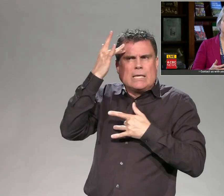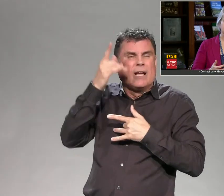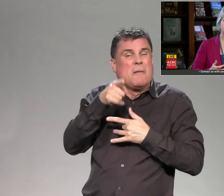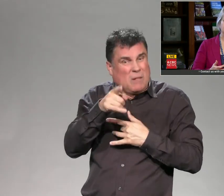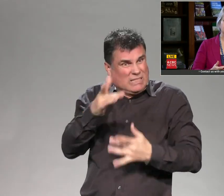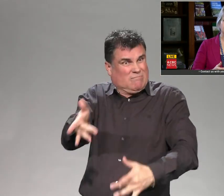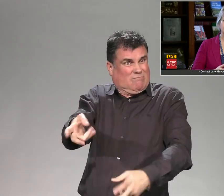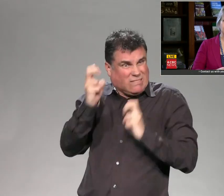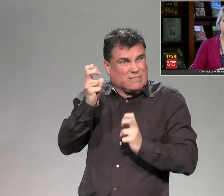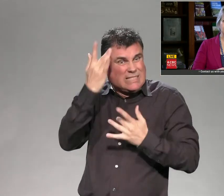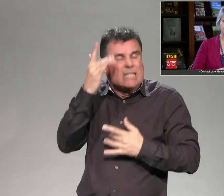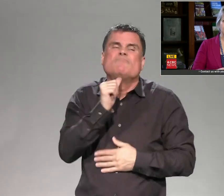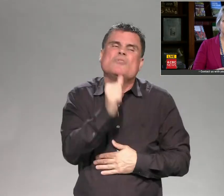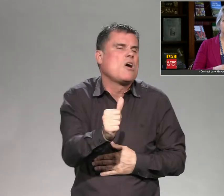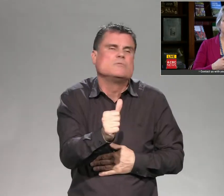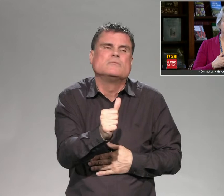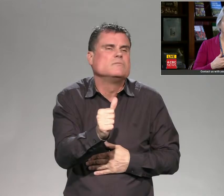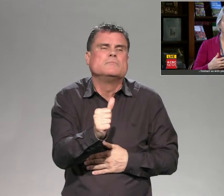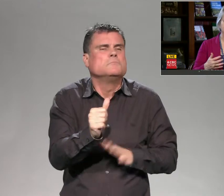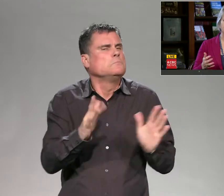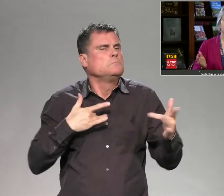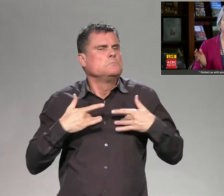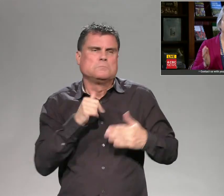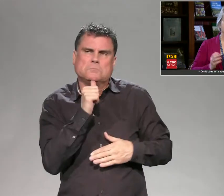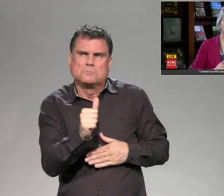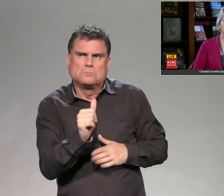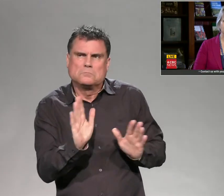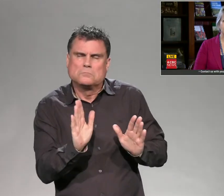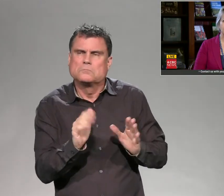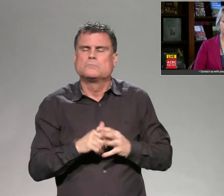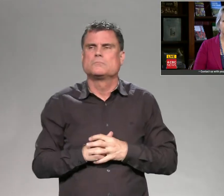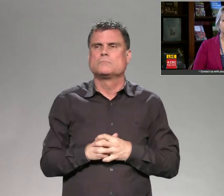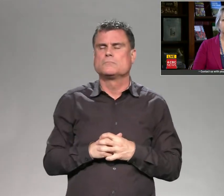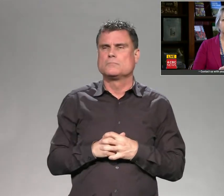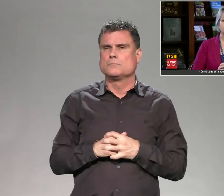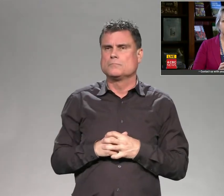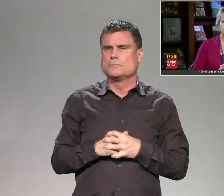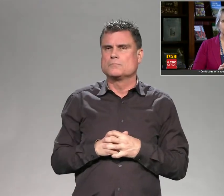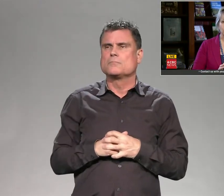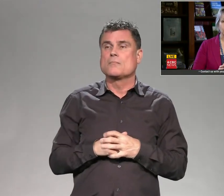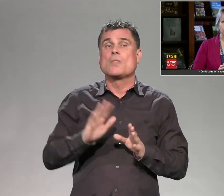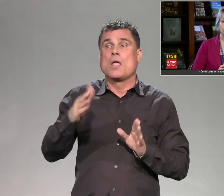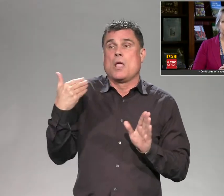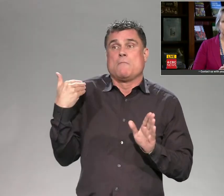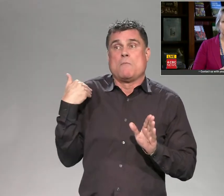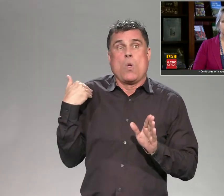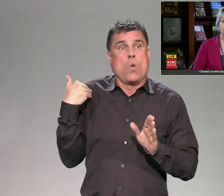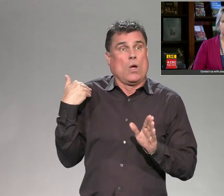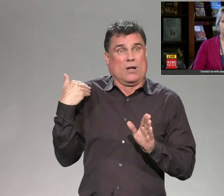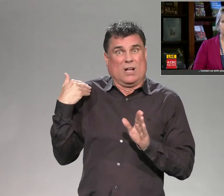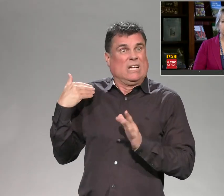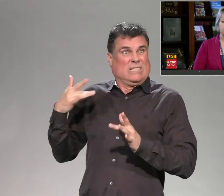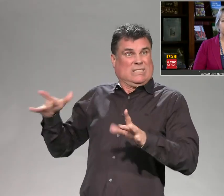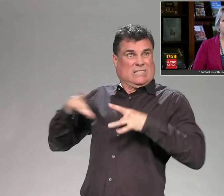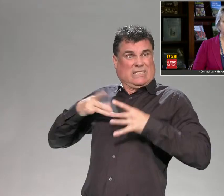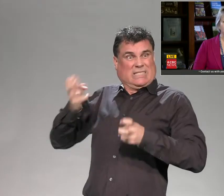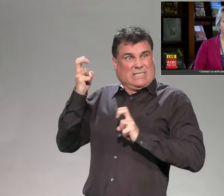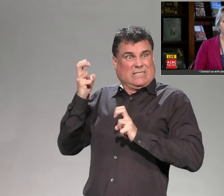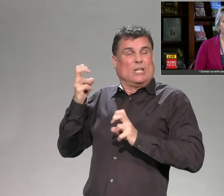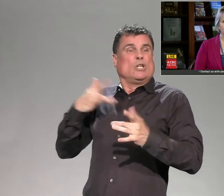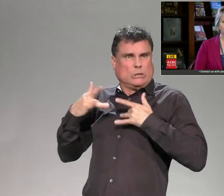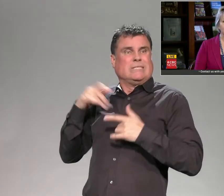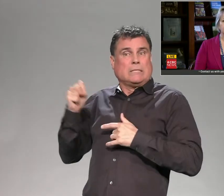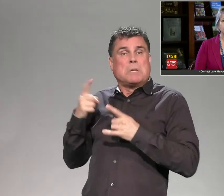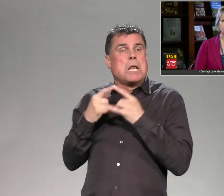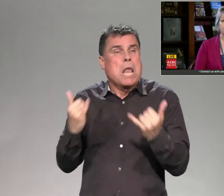as it was introduced into a care home, it seemed to spread just like wildfire. So those are good news things, but we